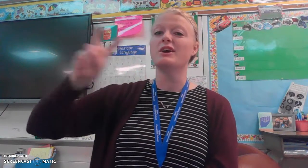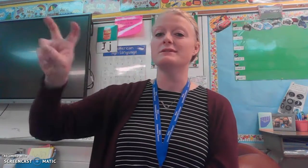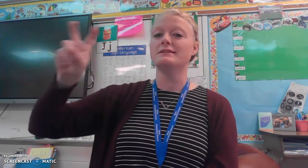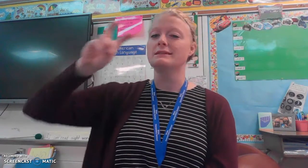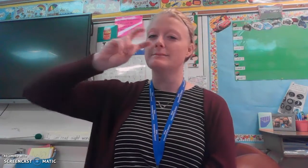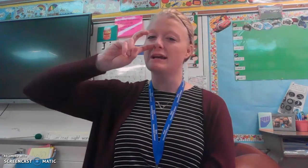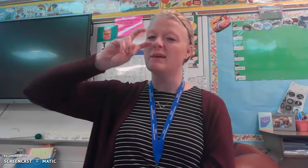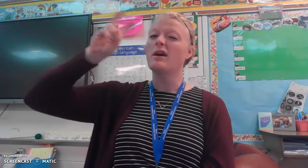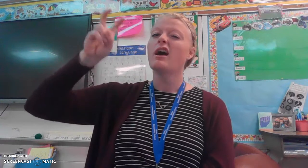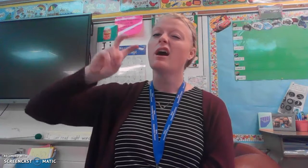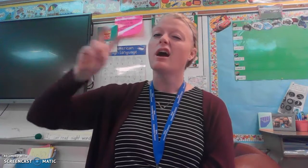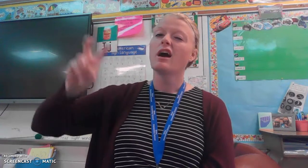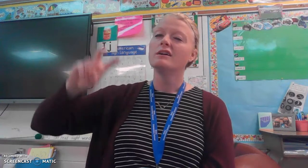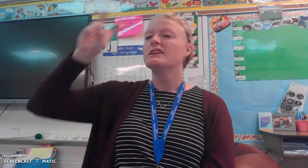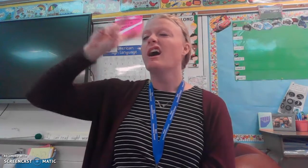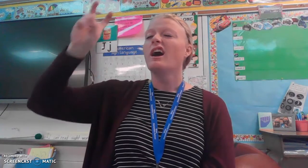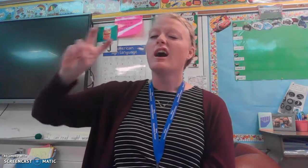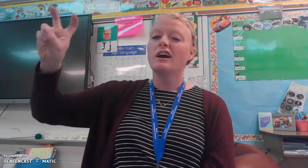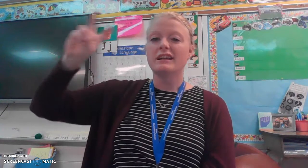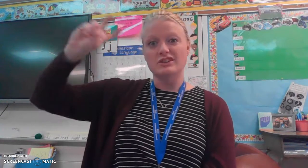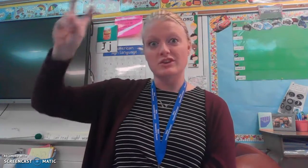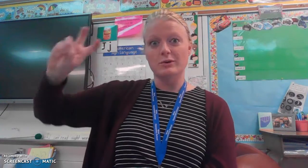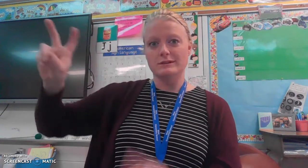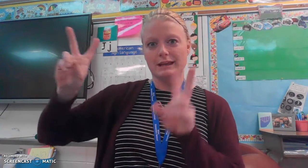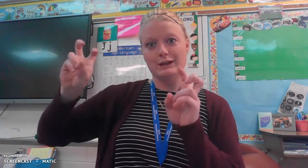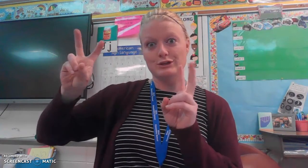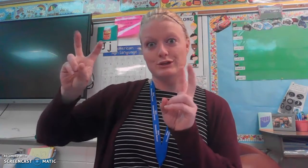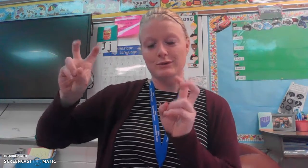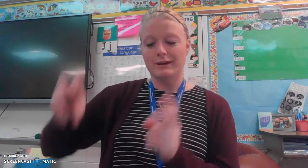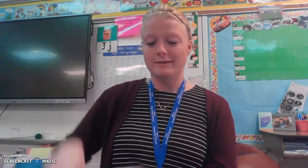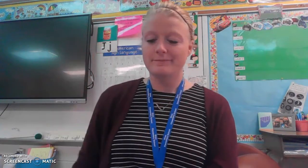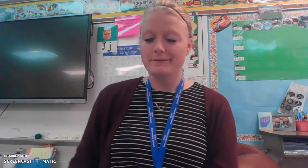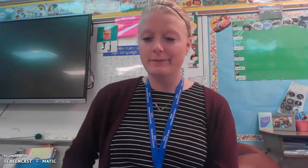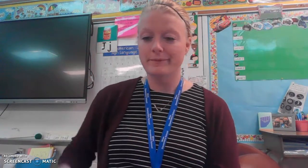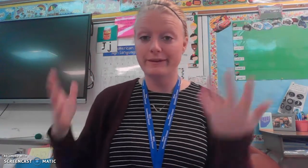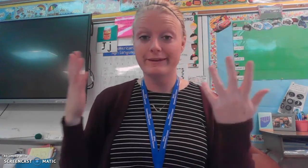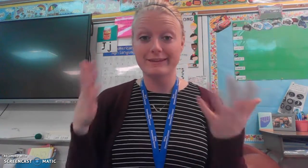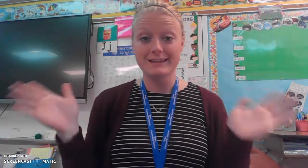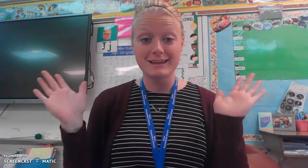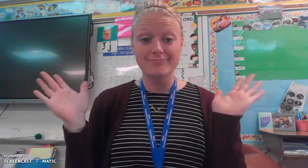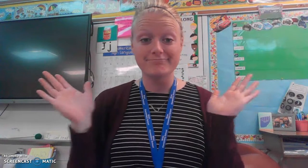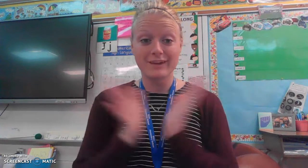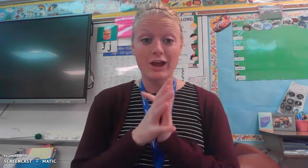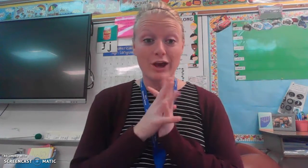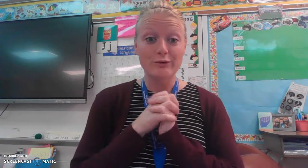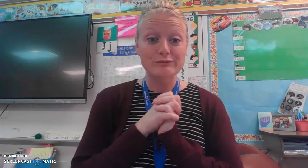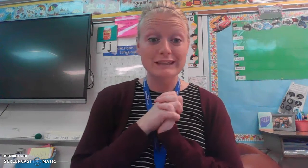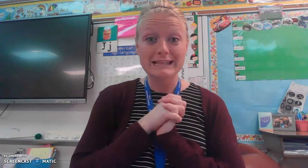nose at the same time. It shows like you're snoring. That's it. Hopefully this